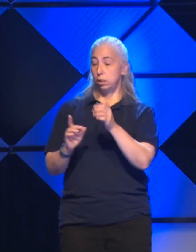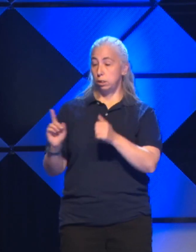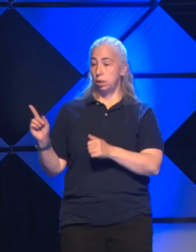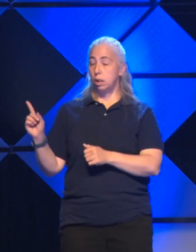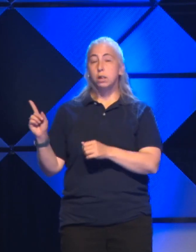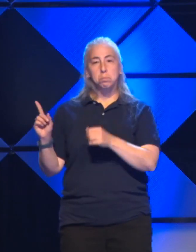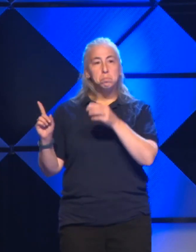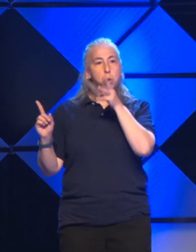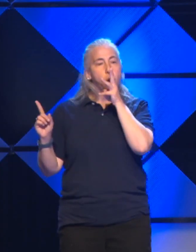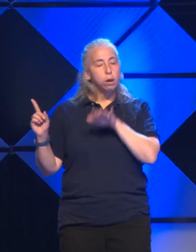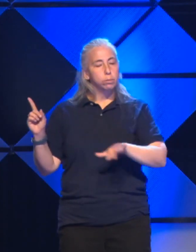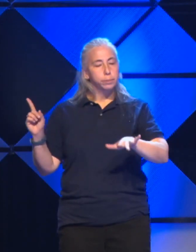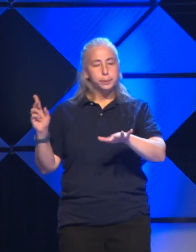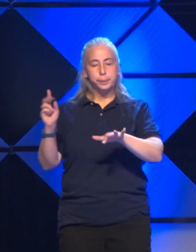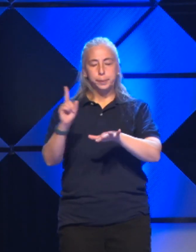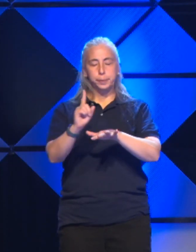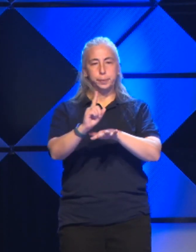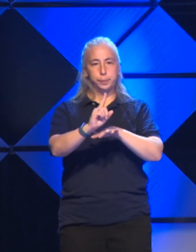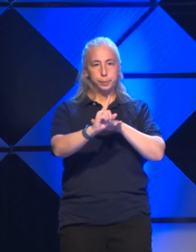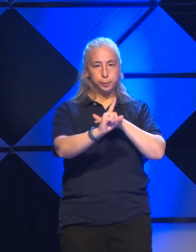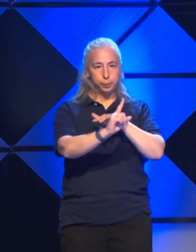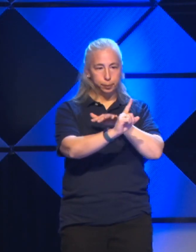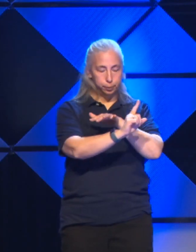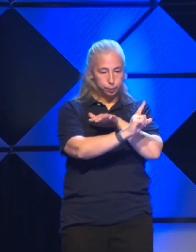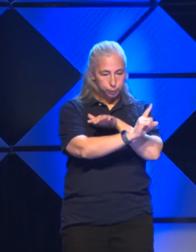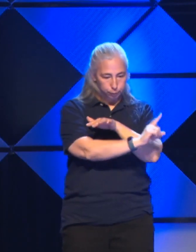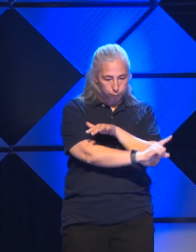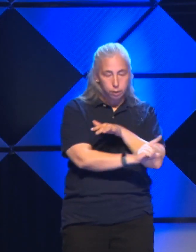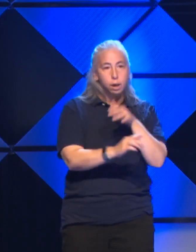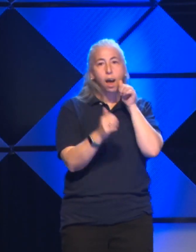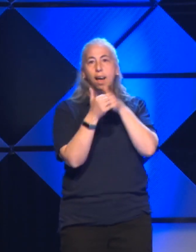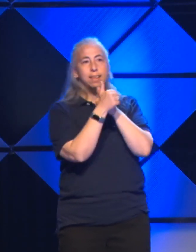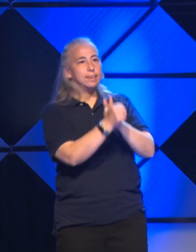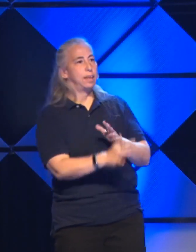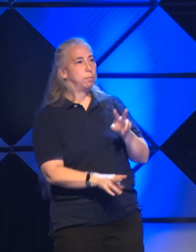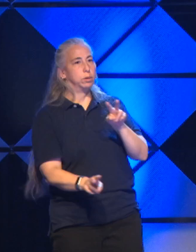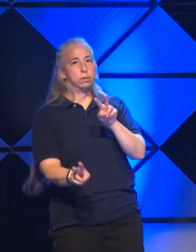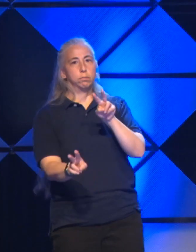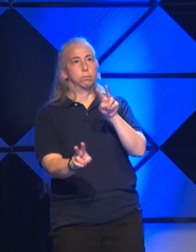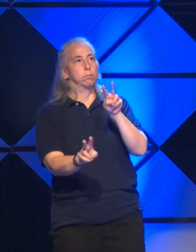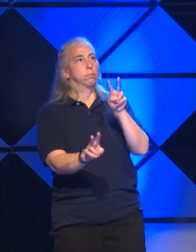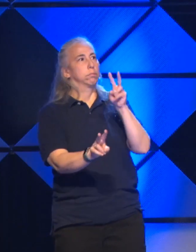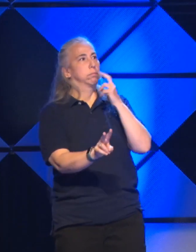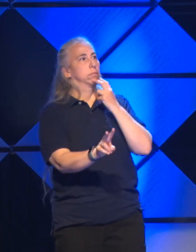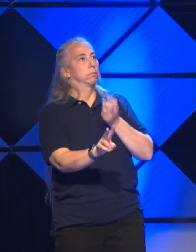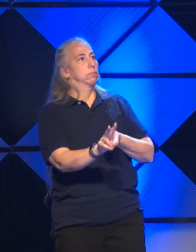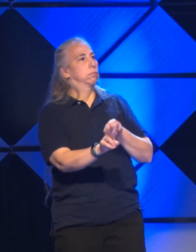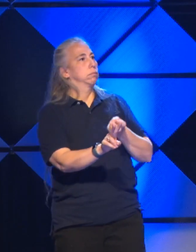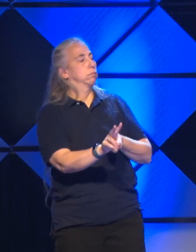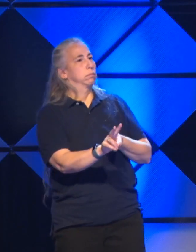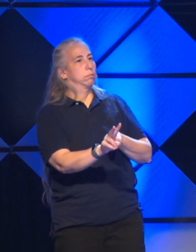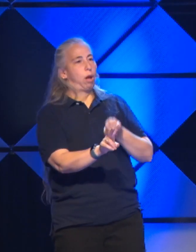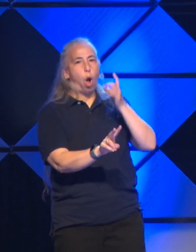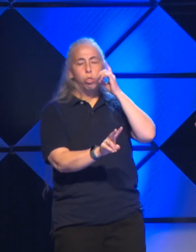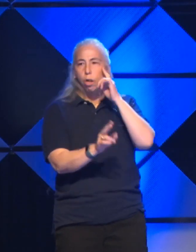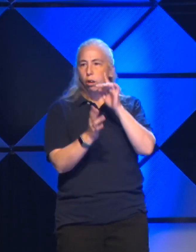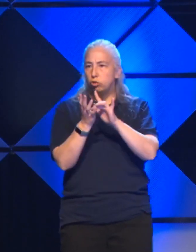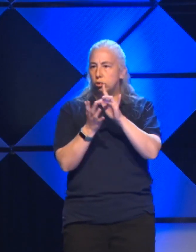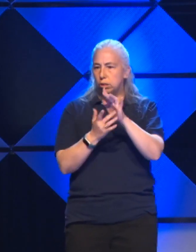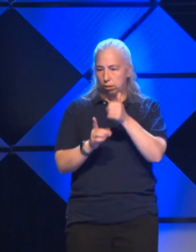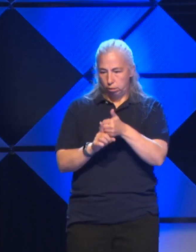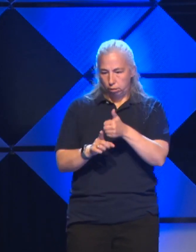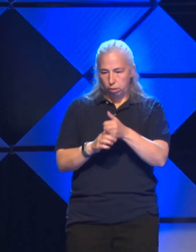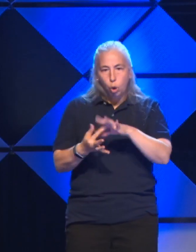water, and the disciples got scared. They thought they see a ghost, and they freak